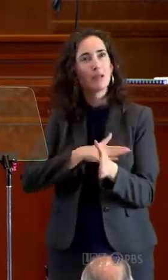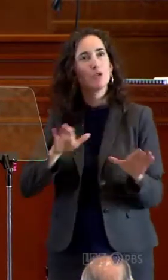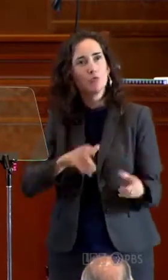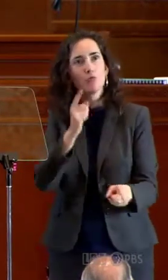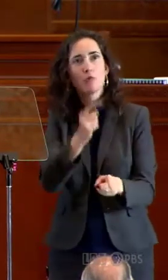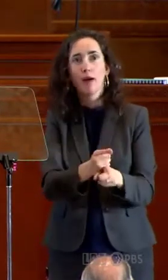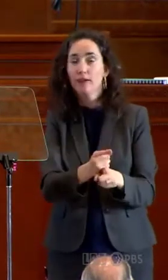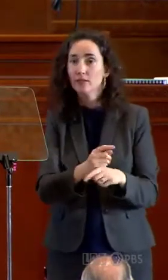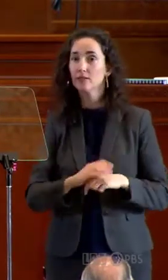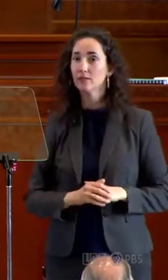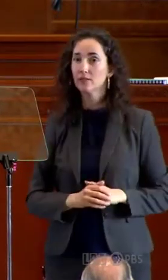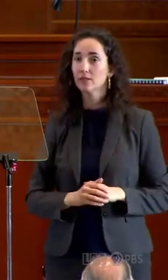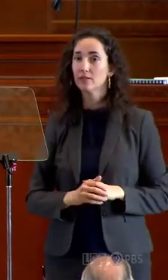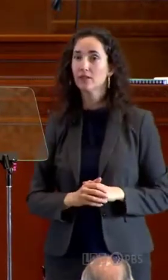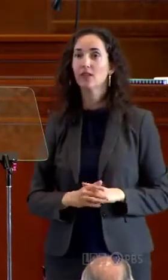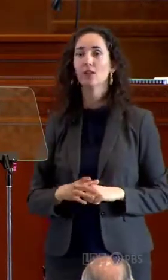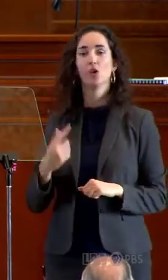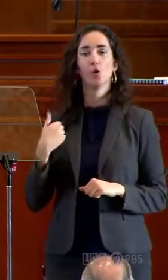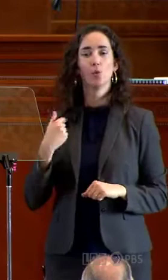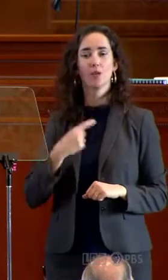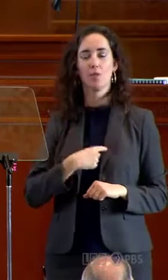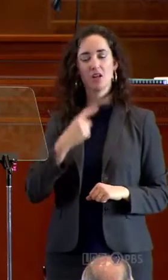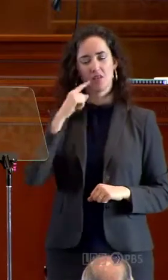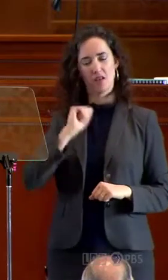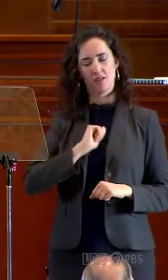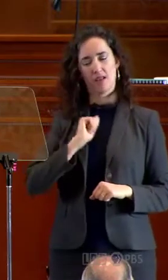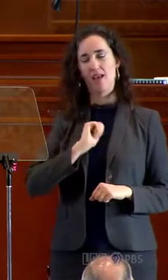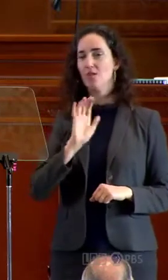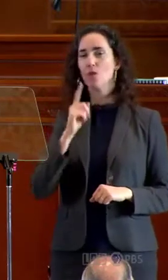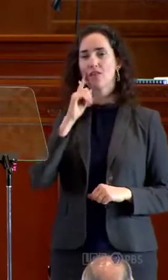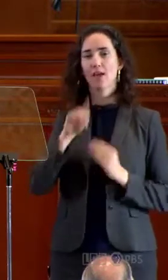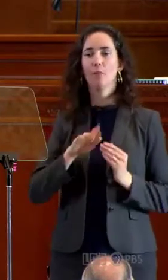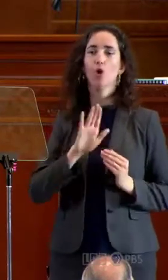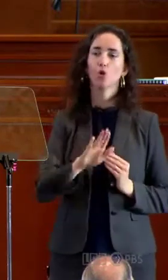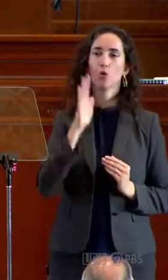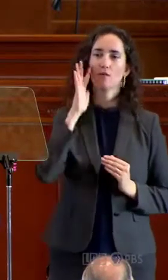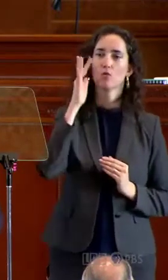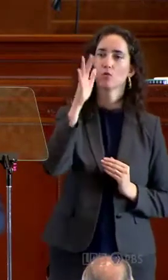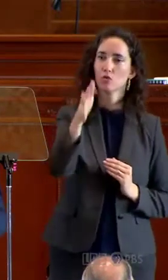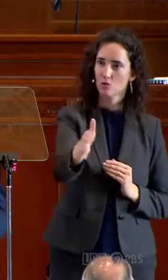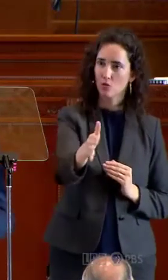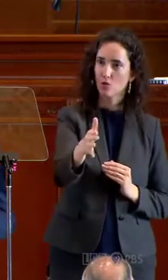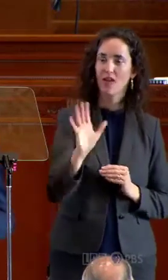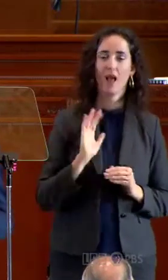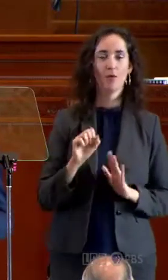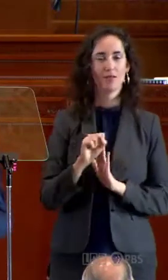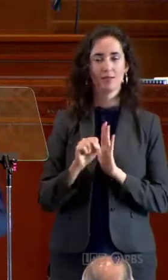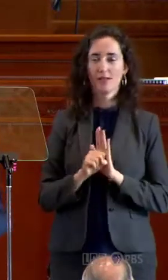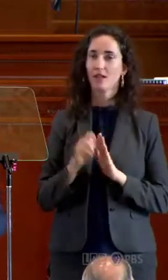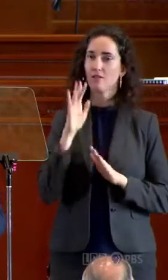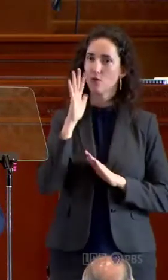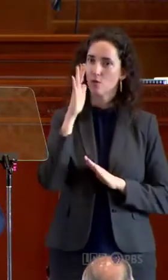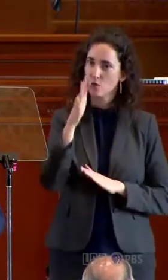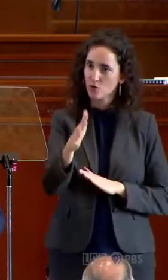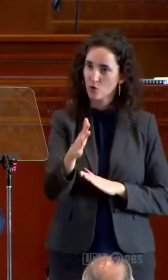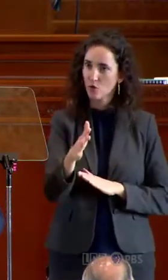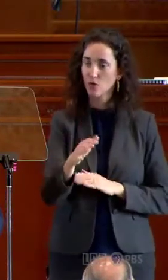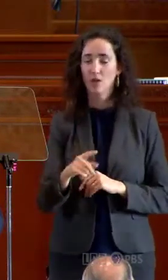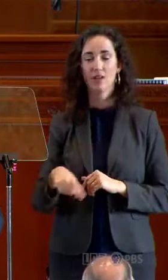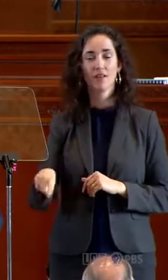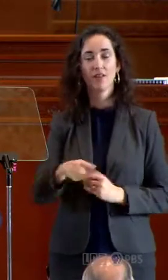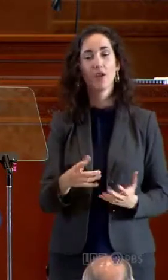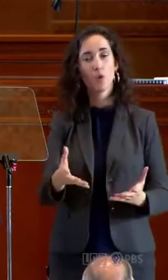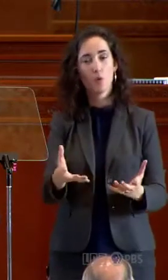done. We must think beyond ourselves and focus on their future, the future of our state, and the place they want